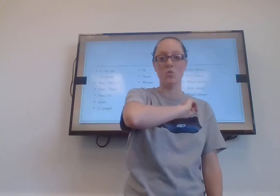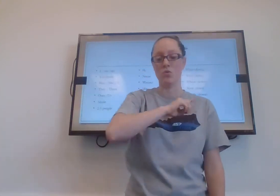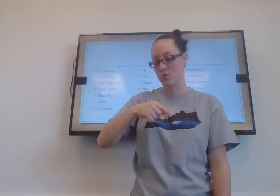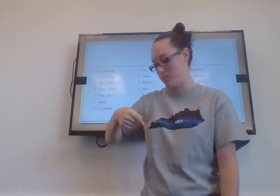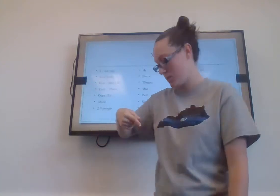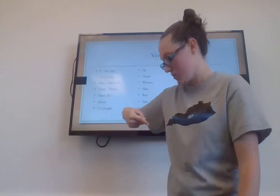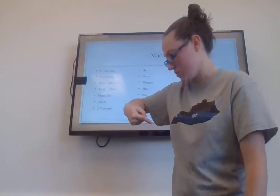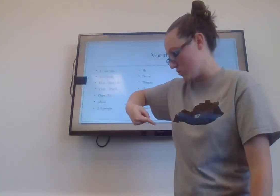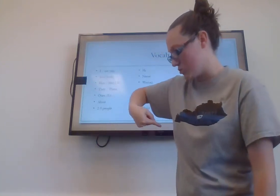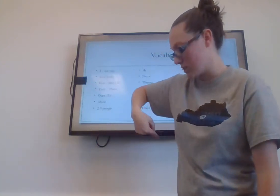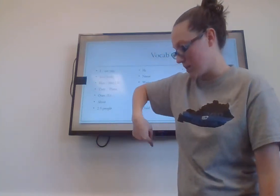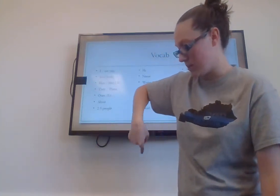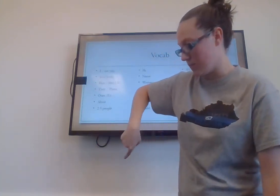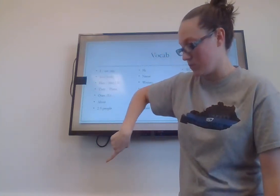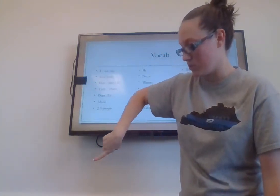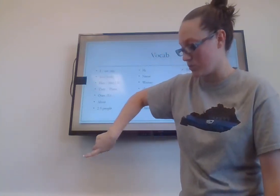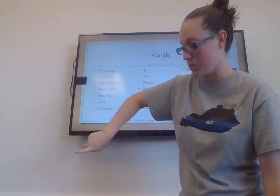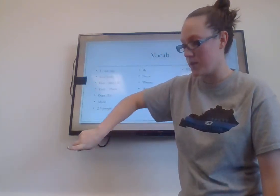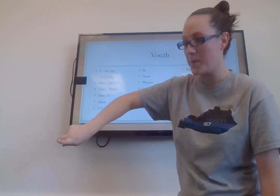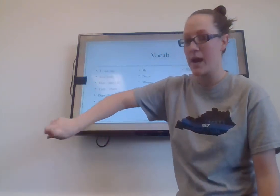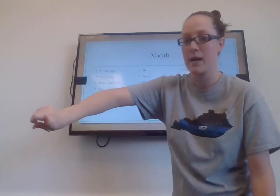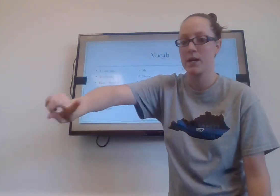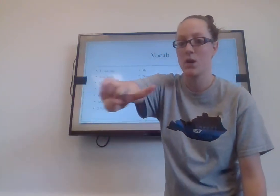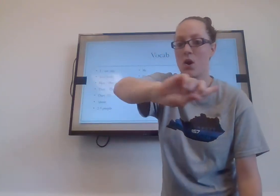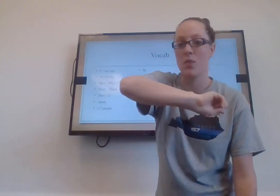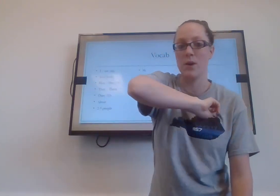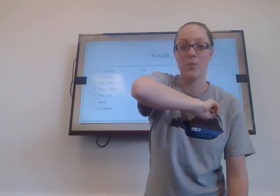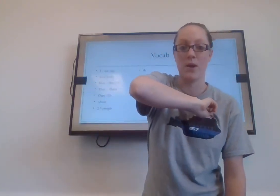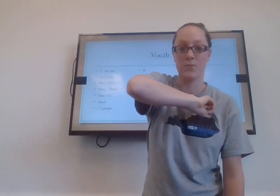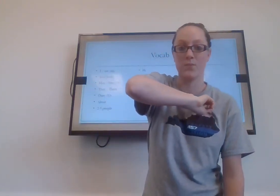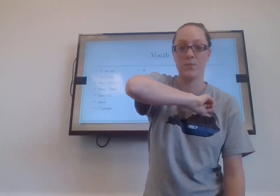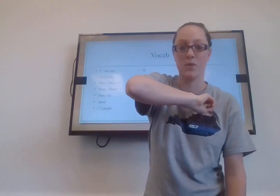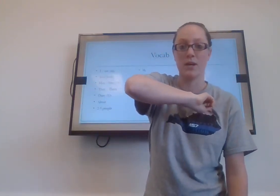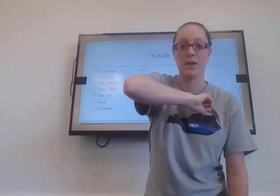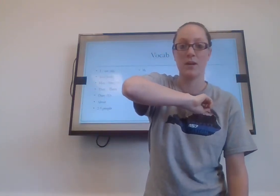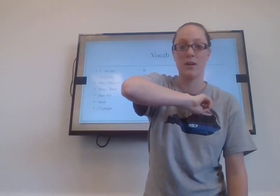group. So you just kind of twirl it back, go all the way around. Okay?